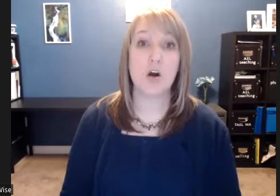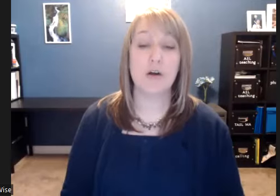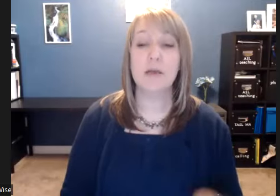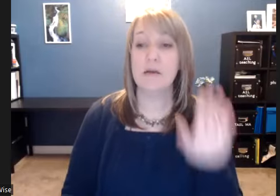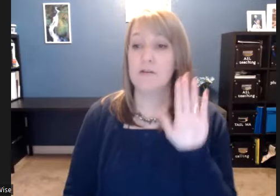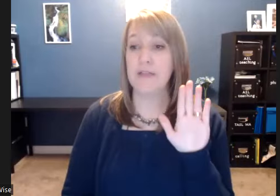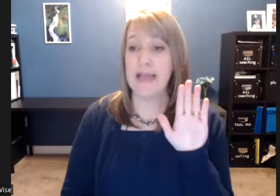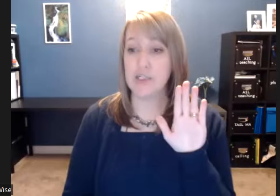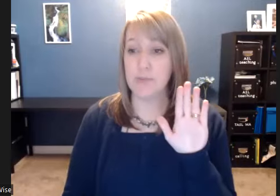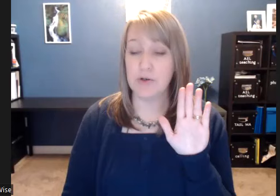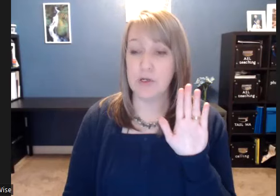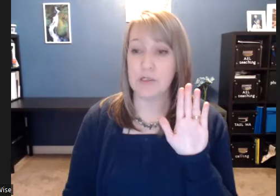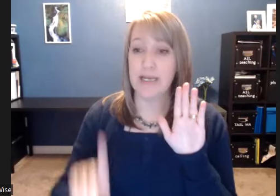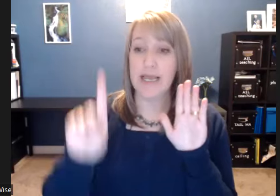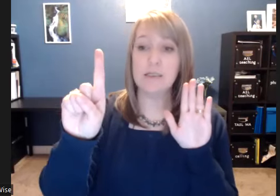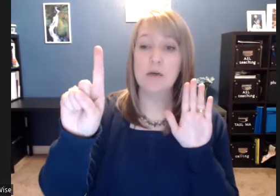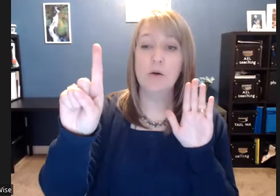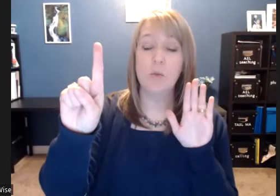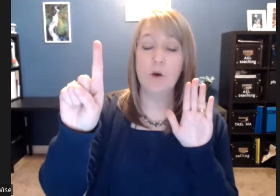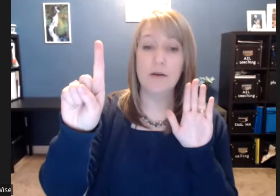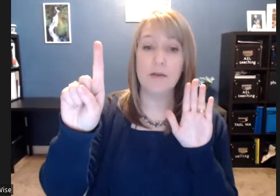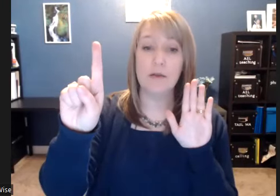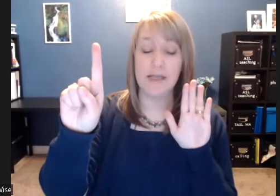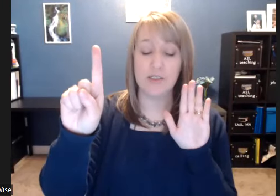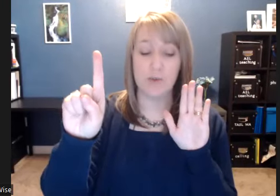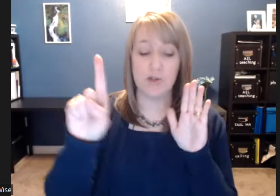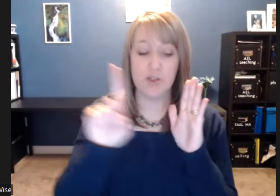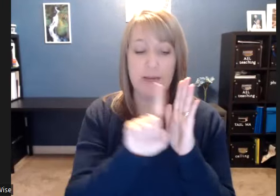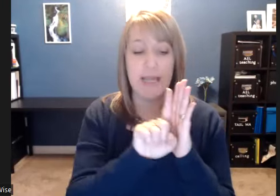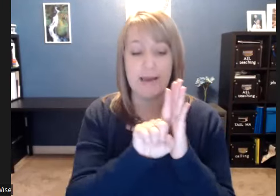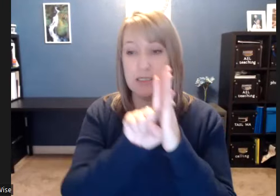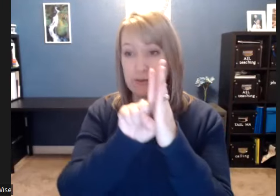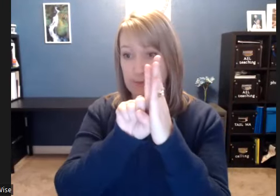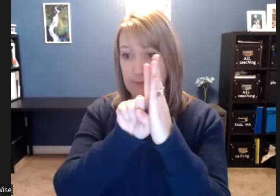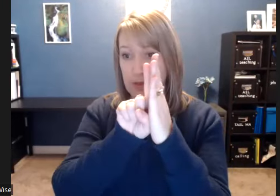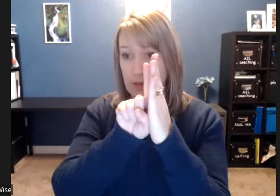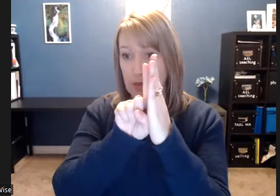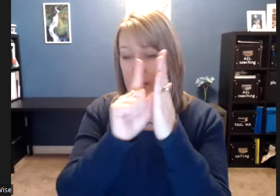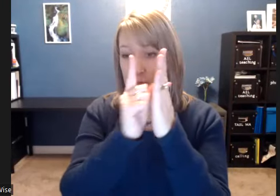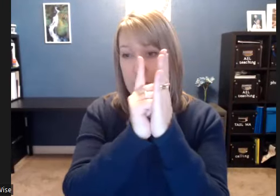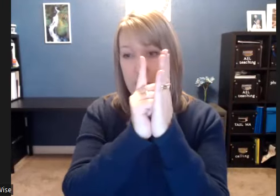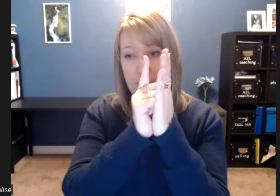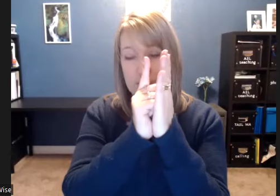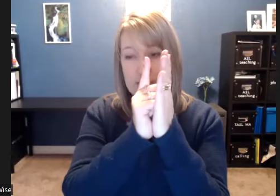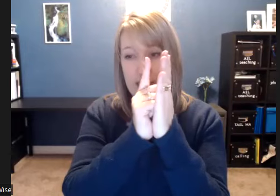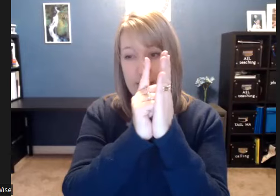Alarm, flat hand shape on your non-dominant hand, 1 hand shape on your dominant hand, not palms